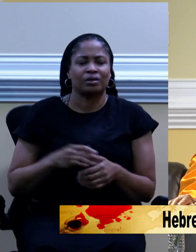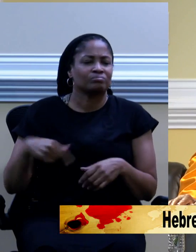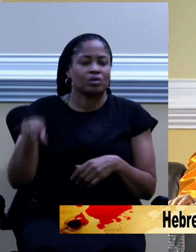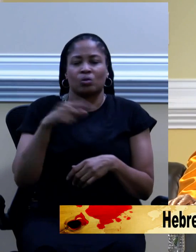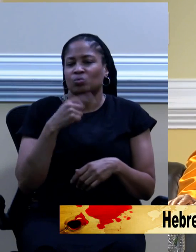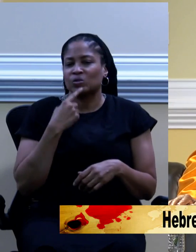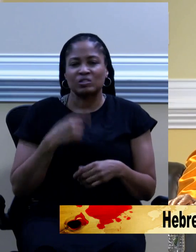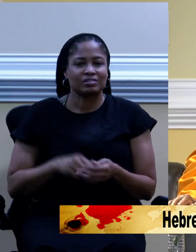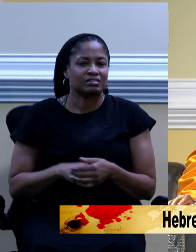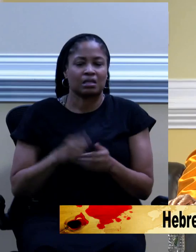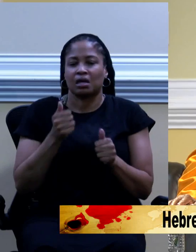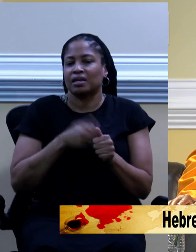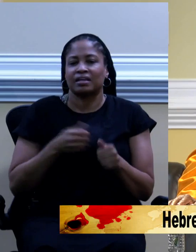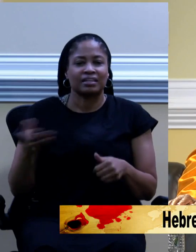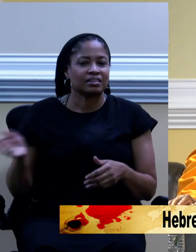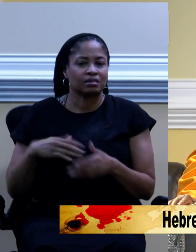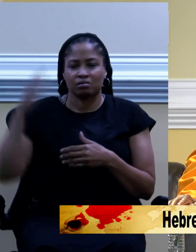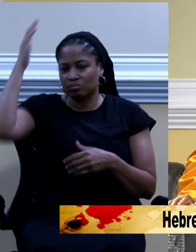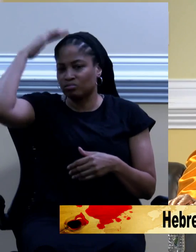head.